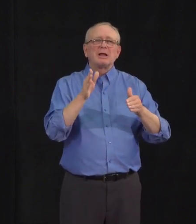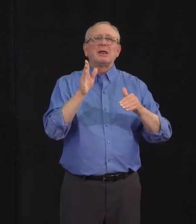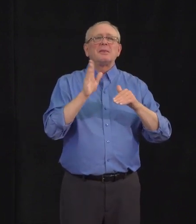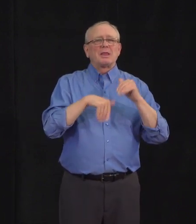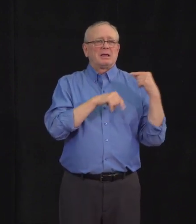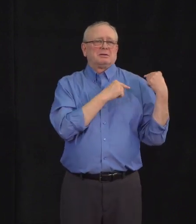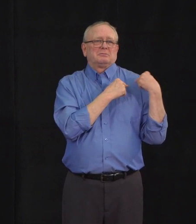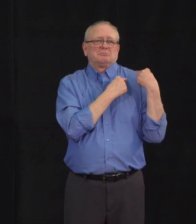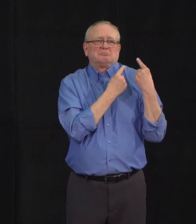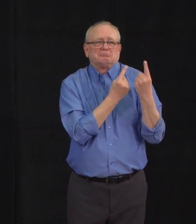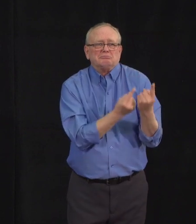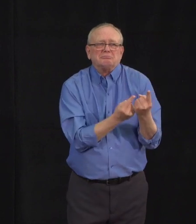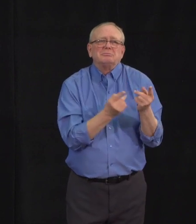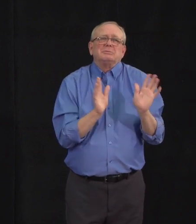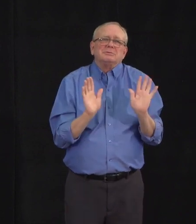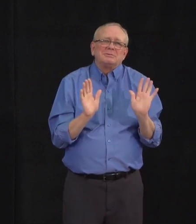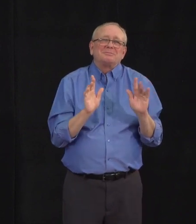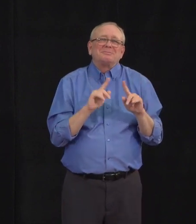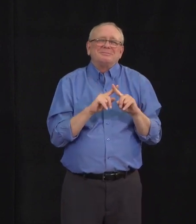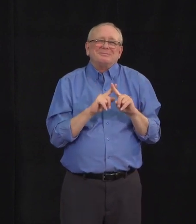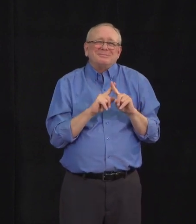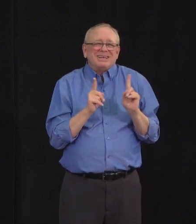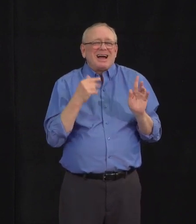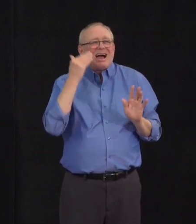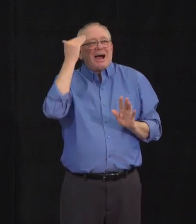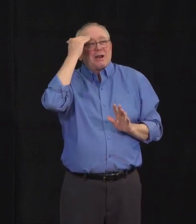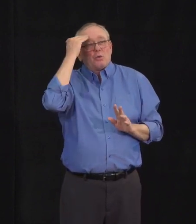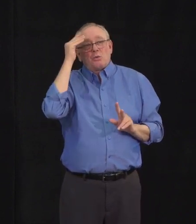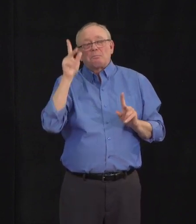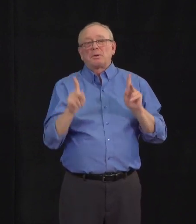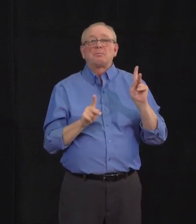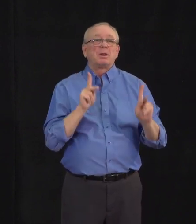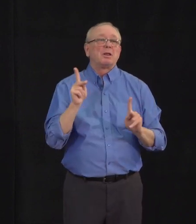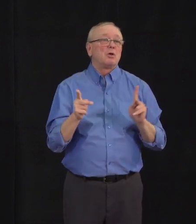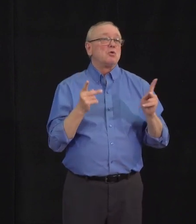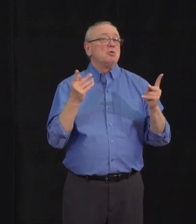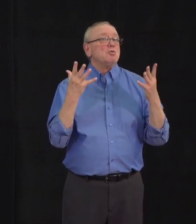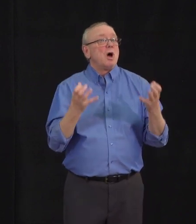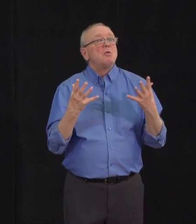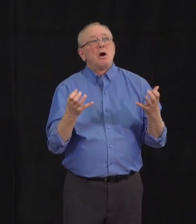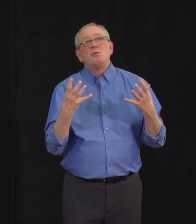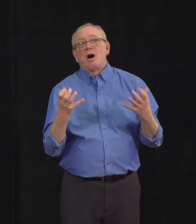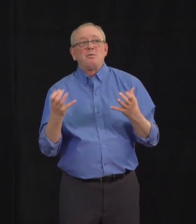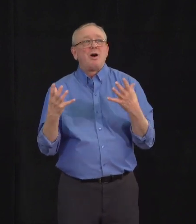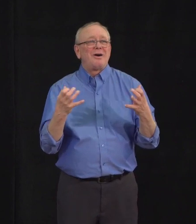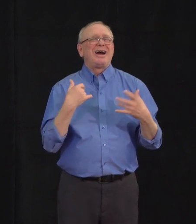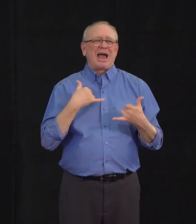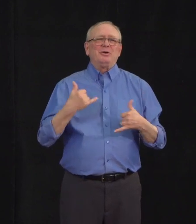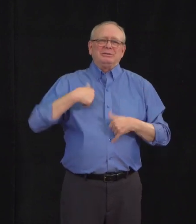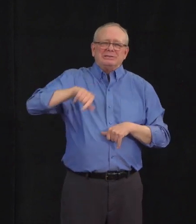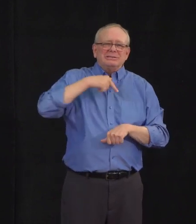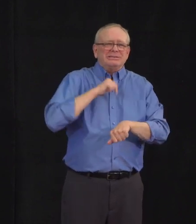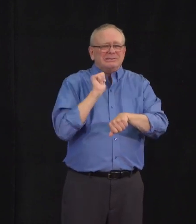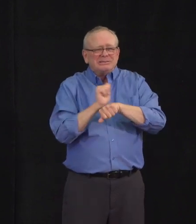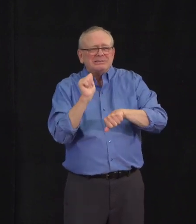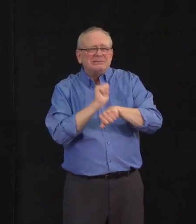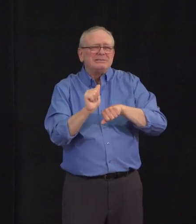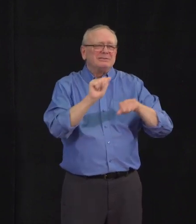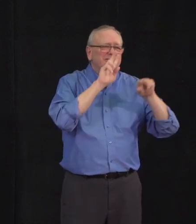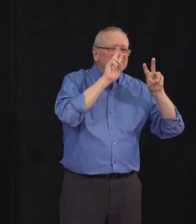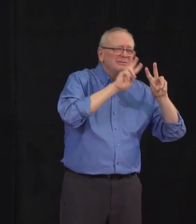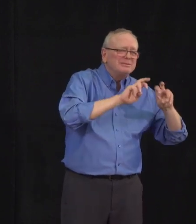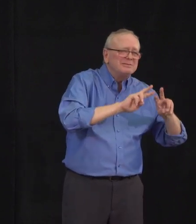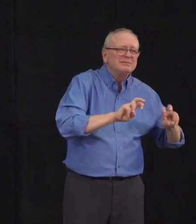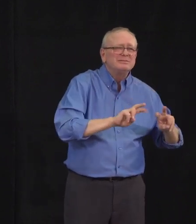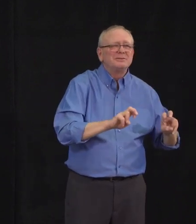that we need to be and are looking very carefully at how we can do that safely. Operator, could you